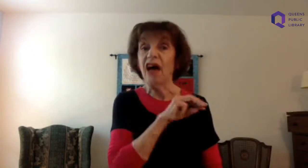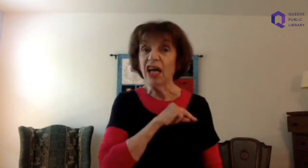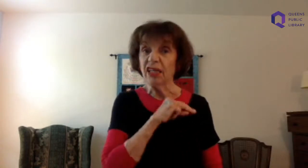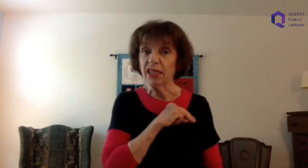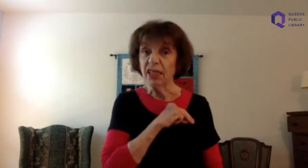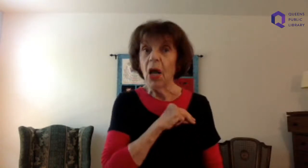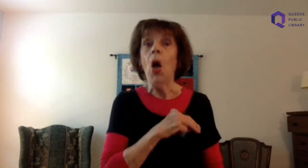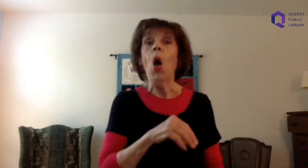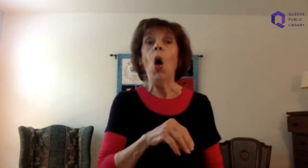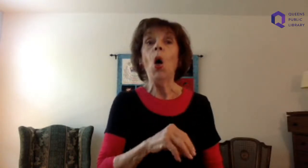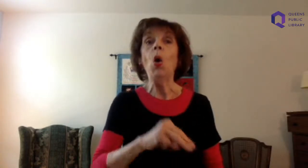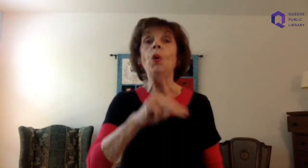MacDonald. Old